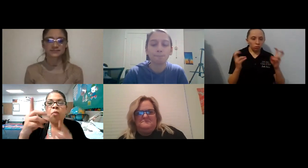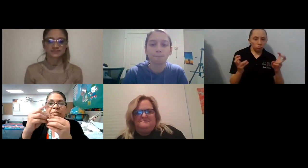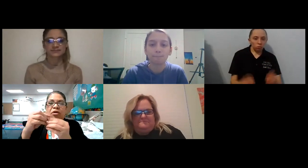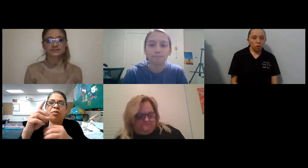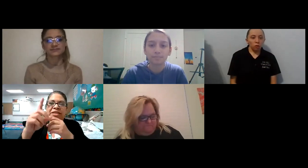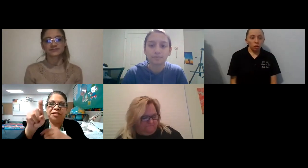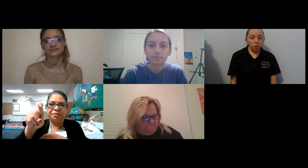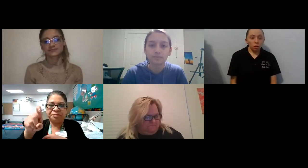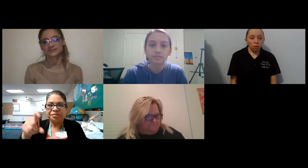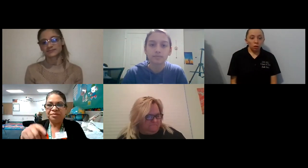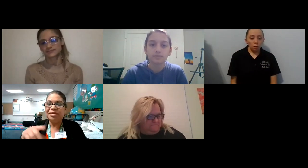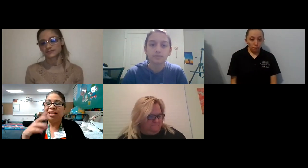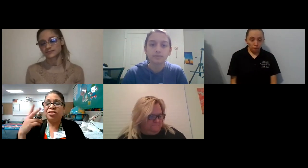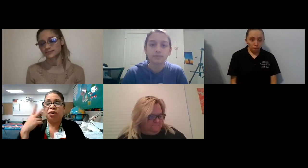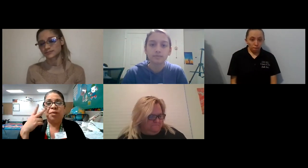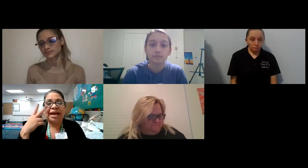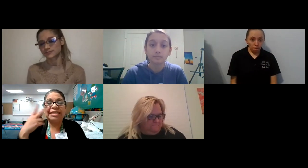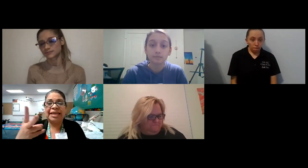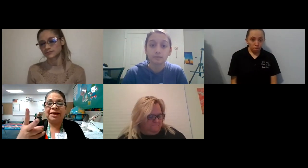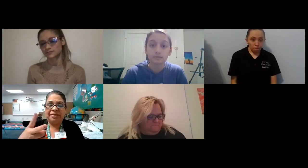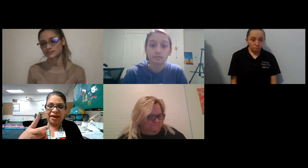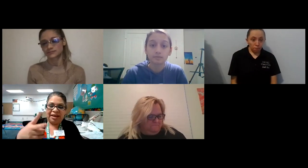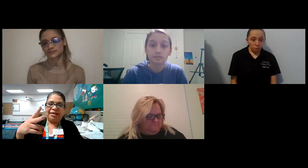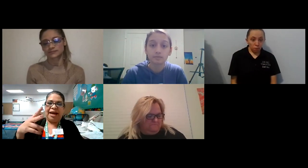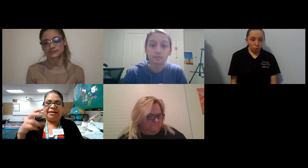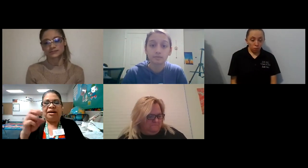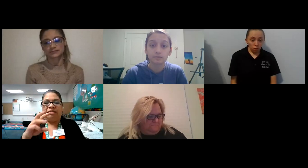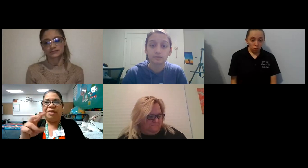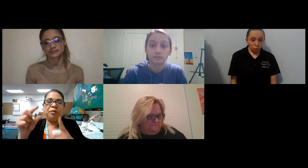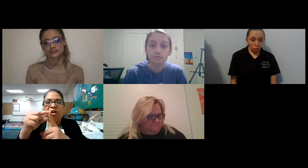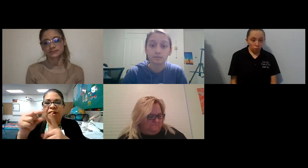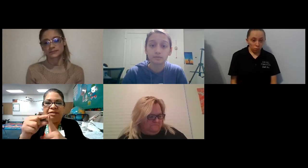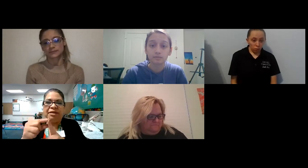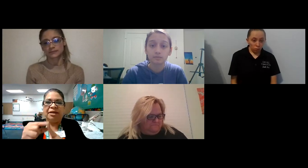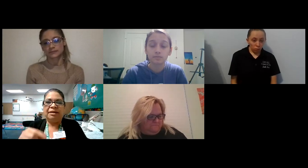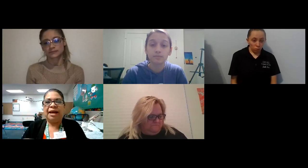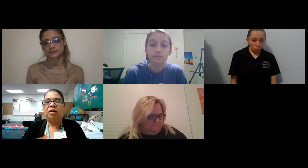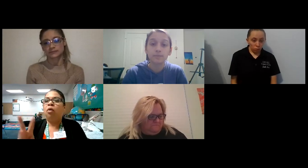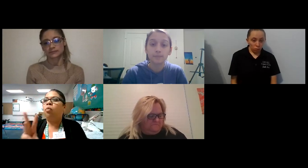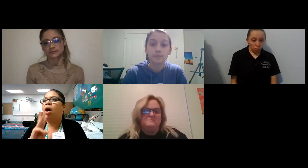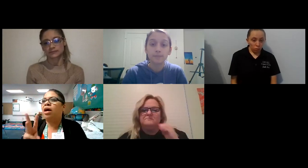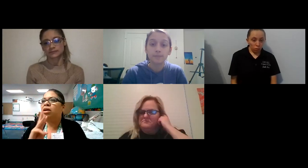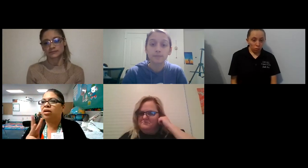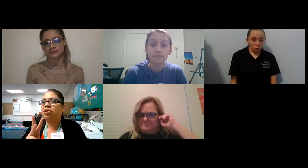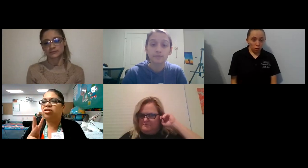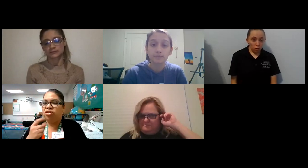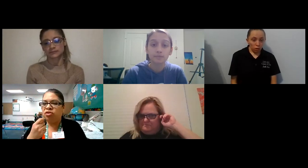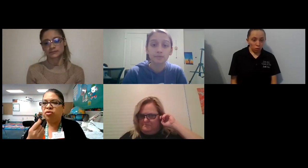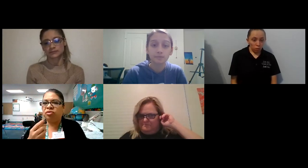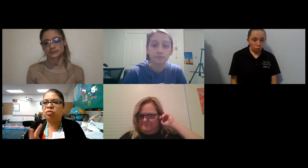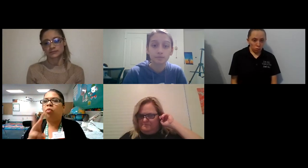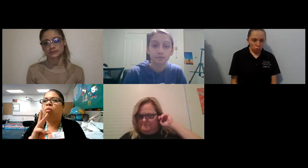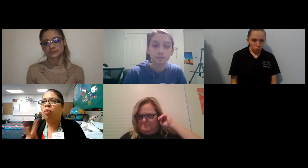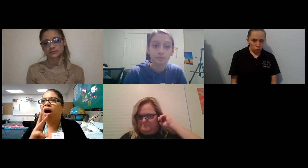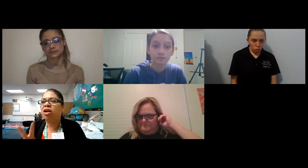Oh, one more question. So when I see a word like water, do